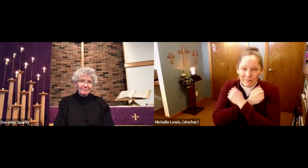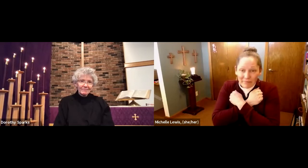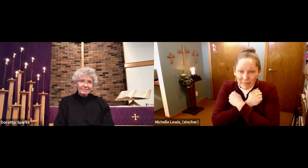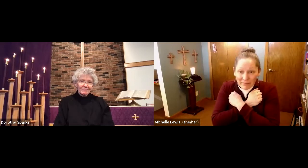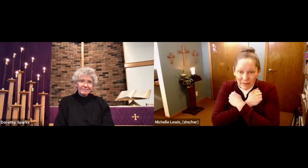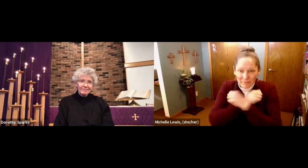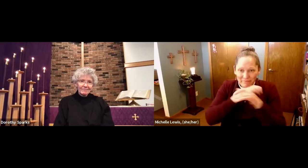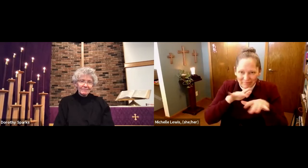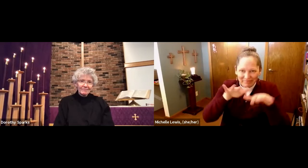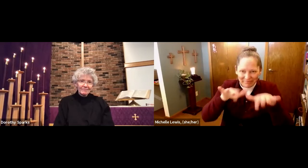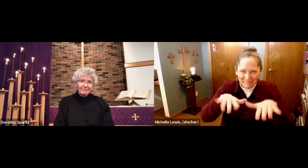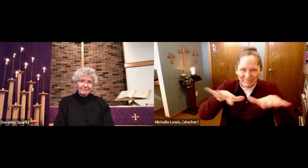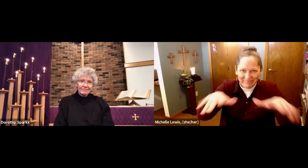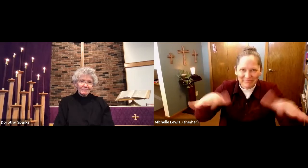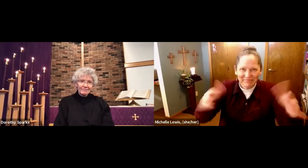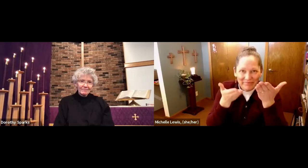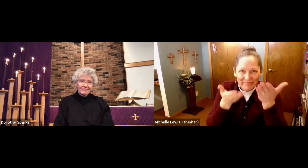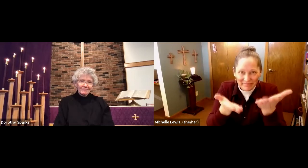the love of God,